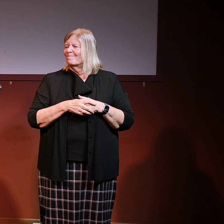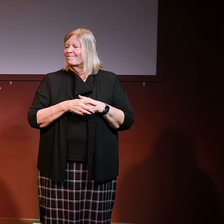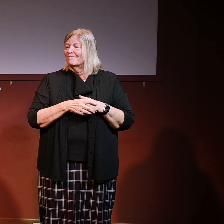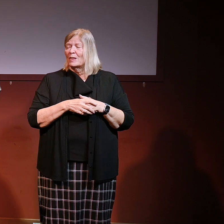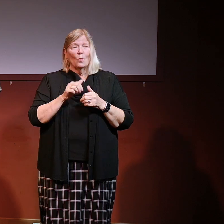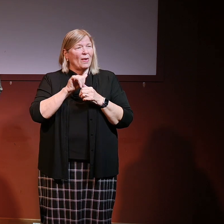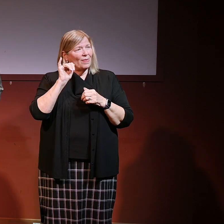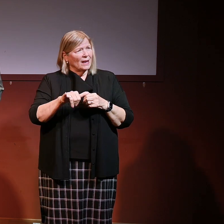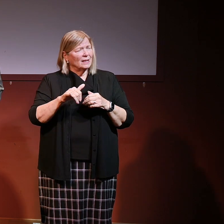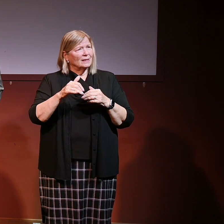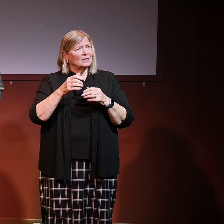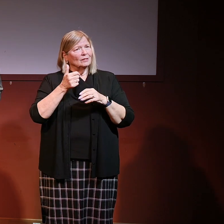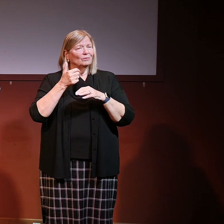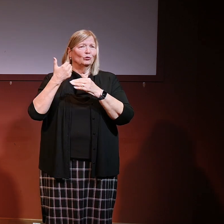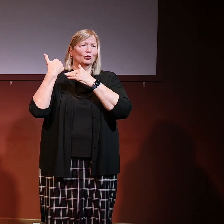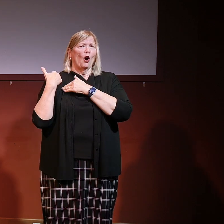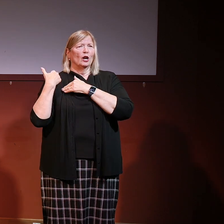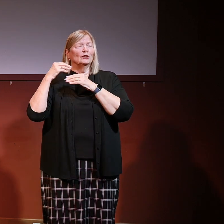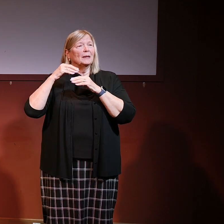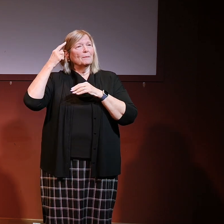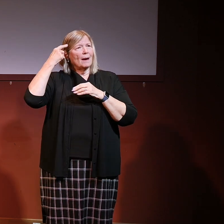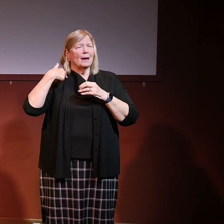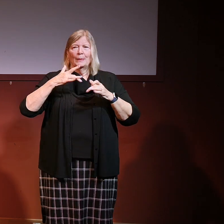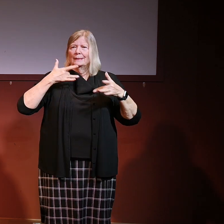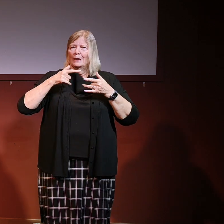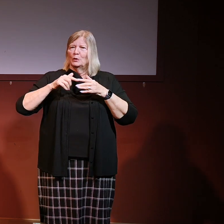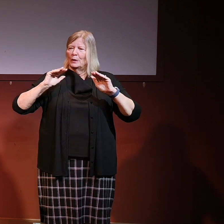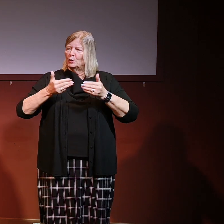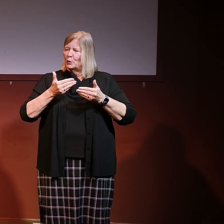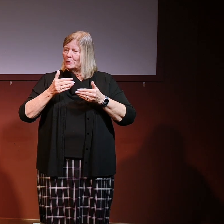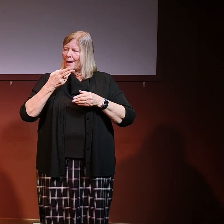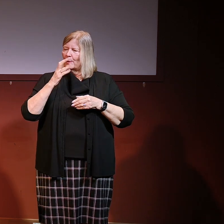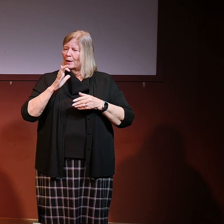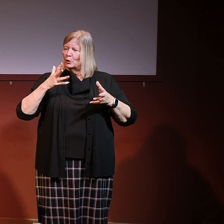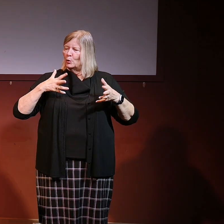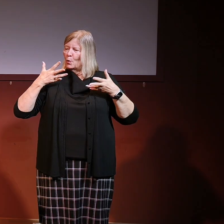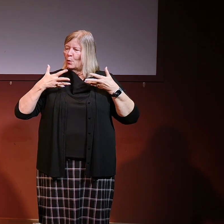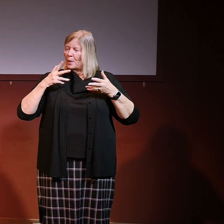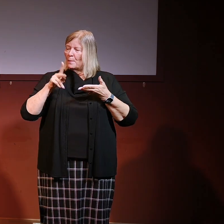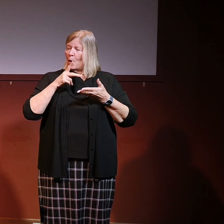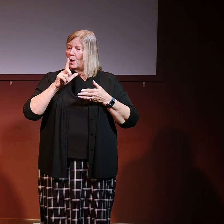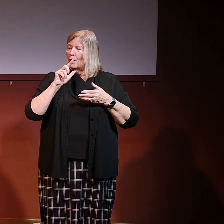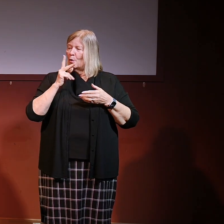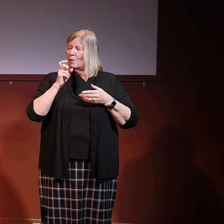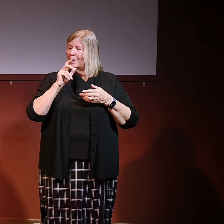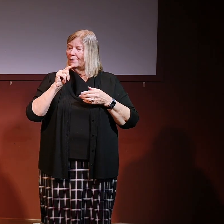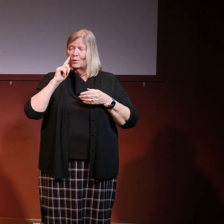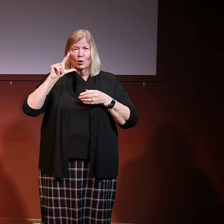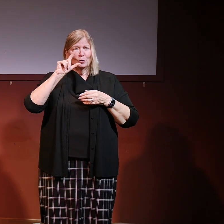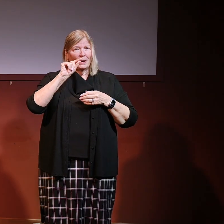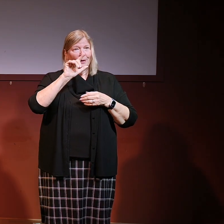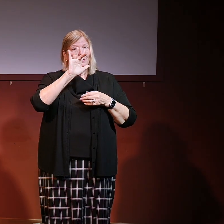With this charge in mind, I'm excited to introduce Howard County's Youth Poet Laureate for the